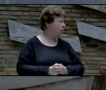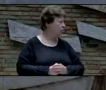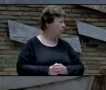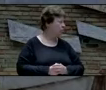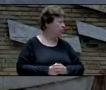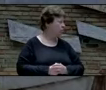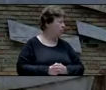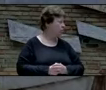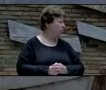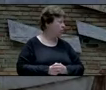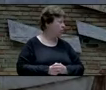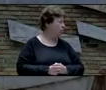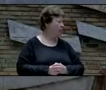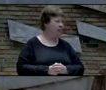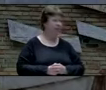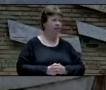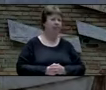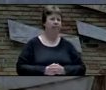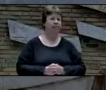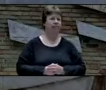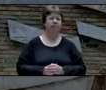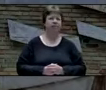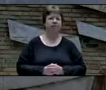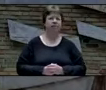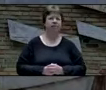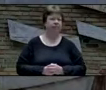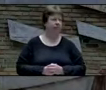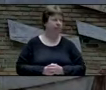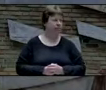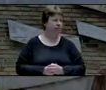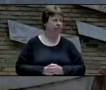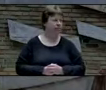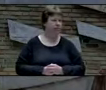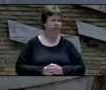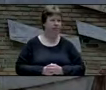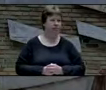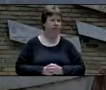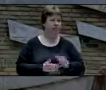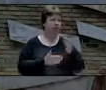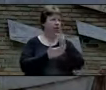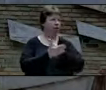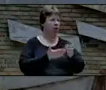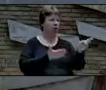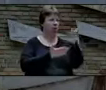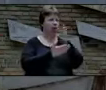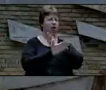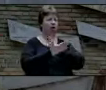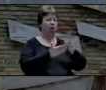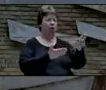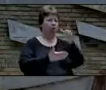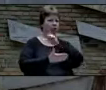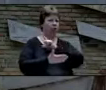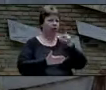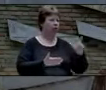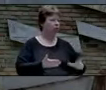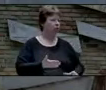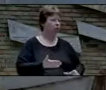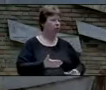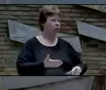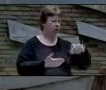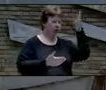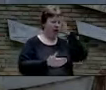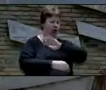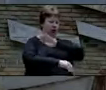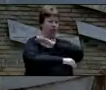you as in joyful celebration we acclaim. Holy, holy, holy, holy